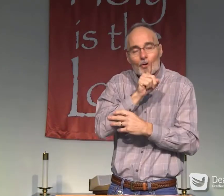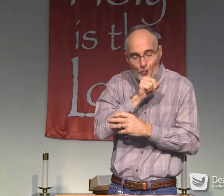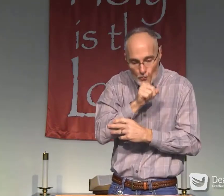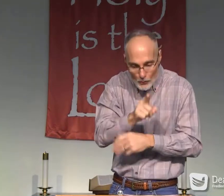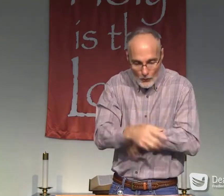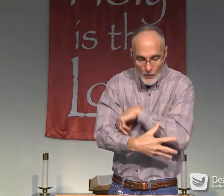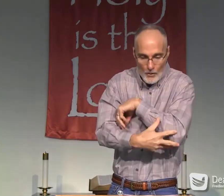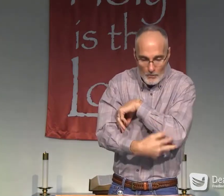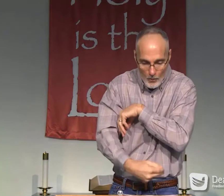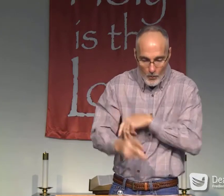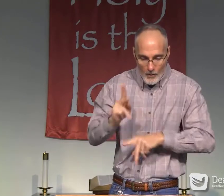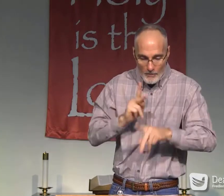work.